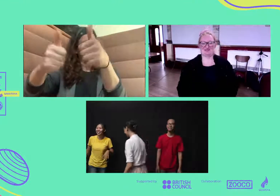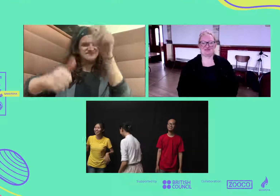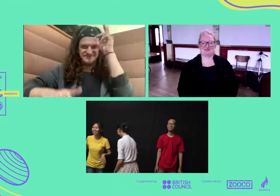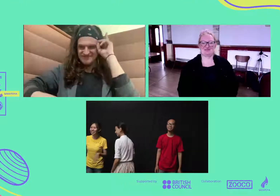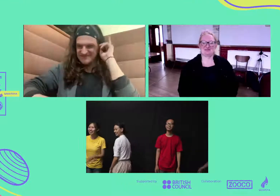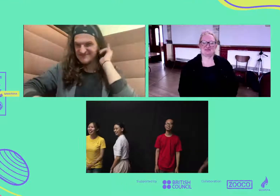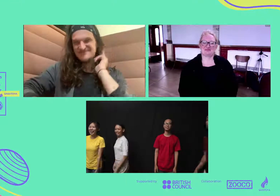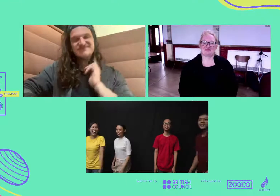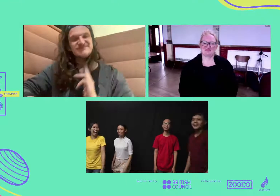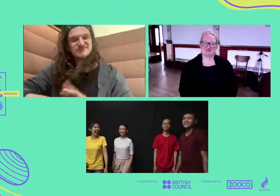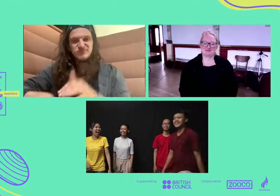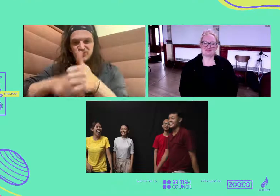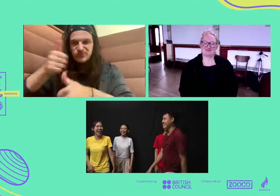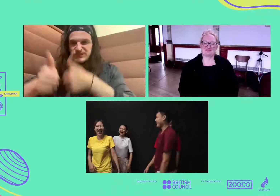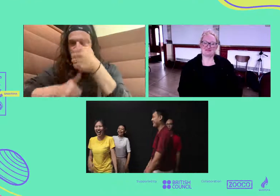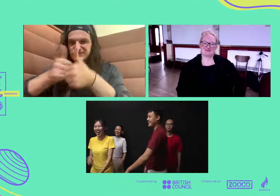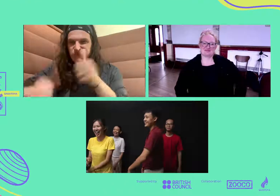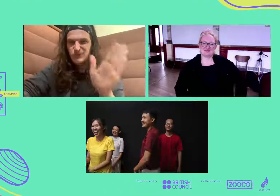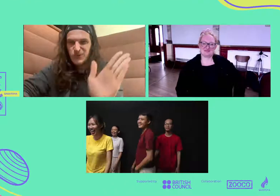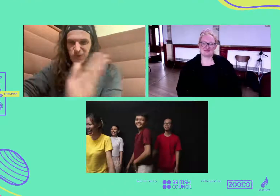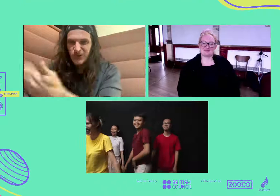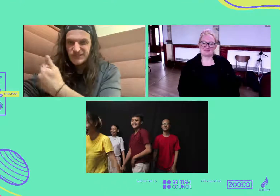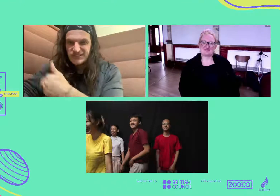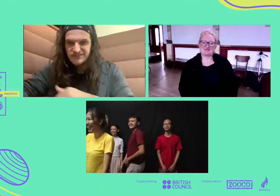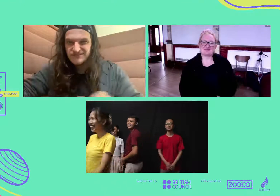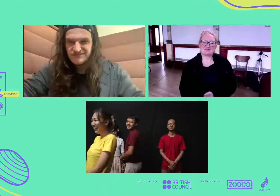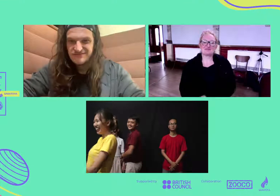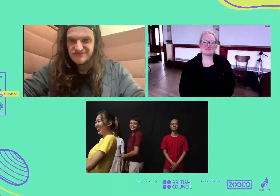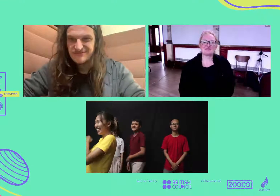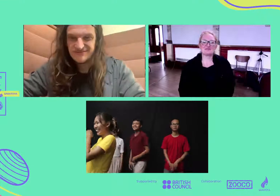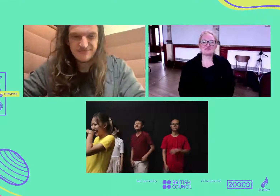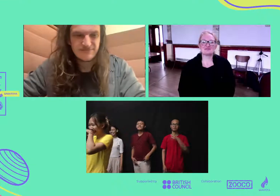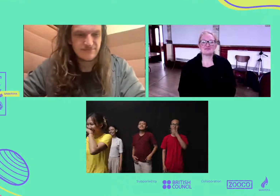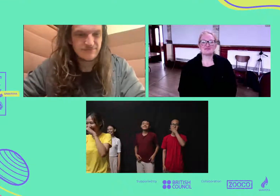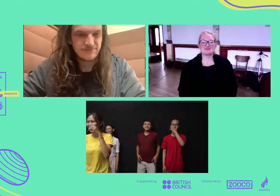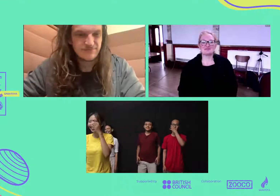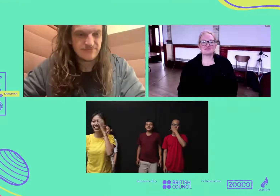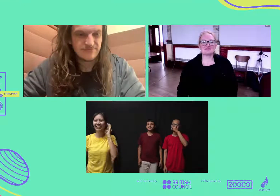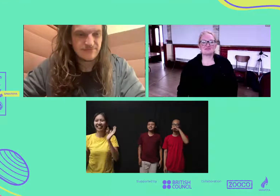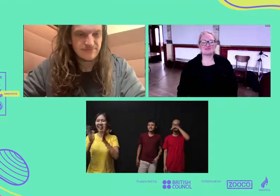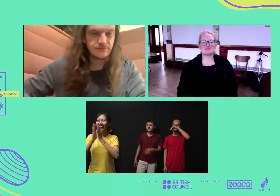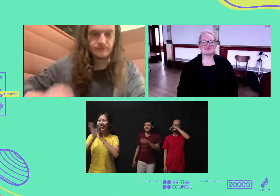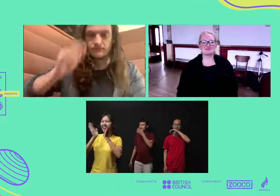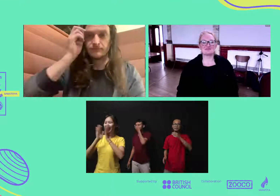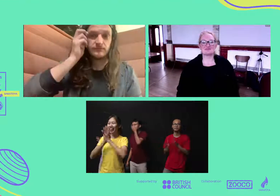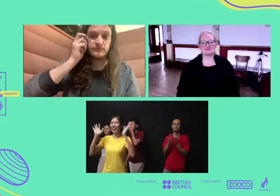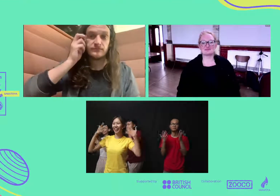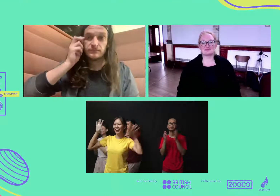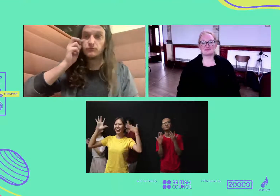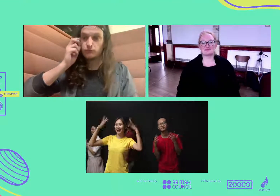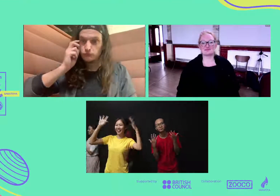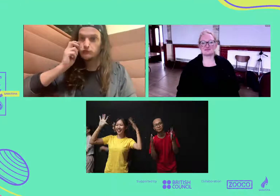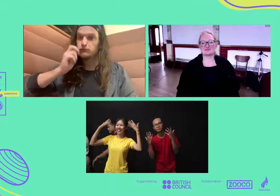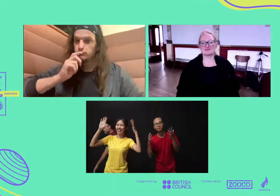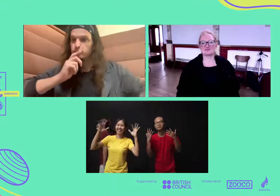Lovely ending, a love story. That was lovely. Okay, well done, everybody.